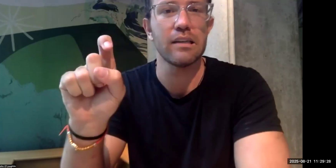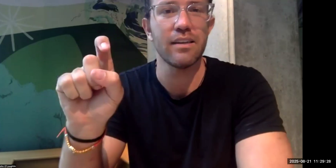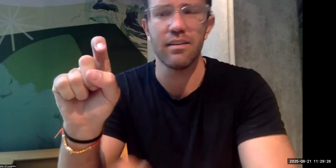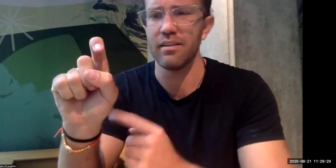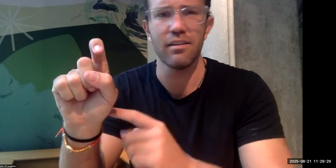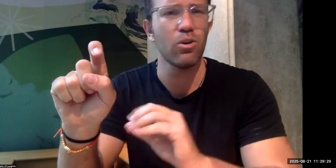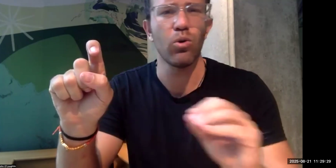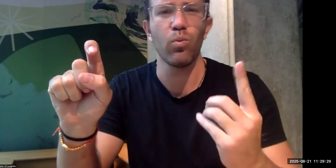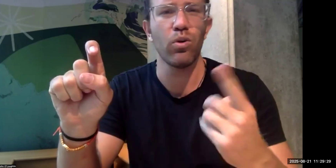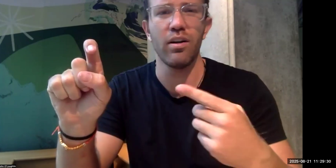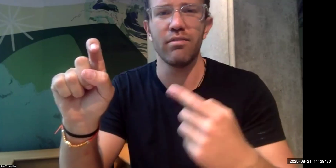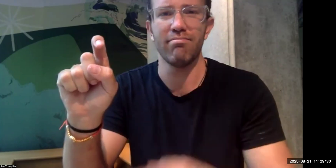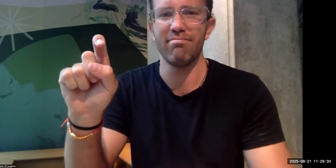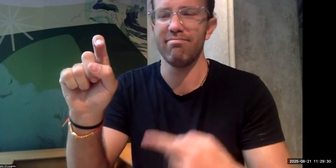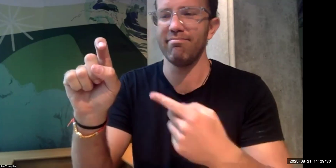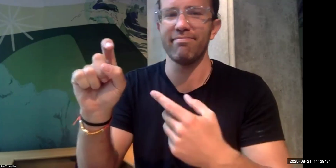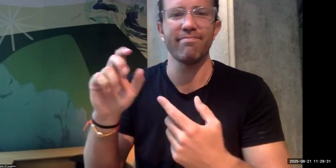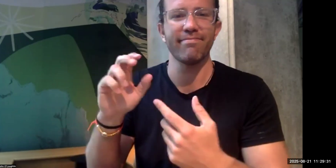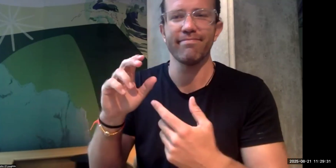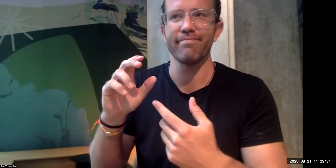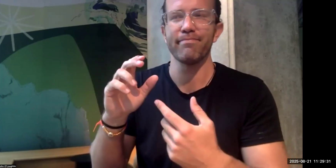Some students will sign X like this.